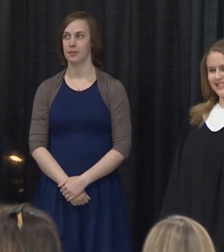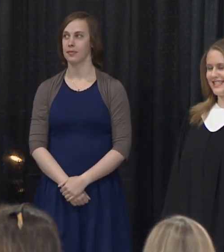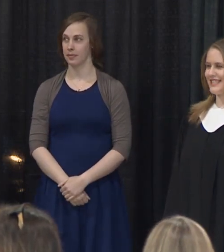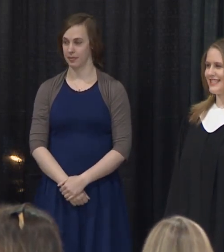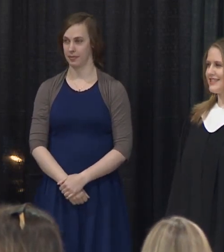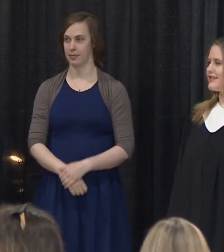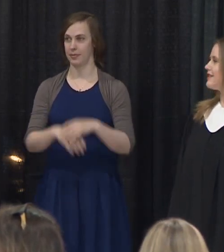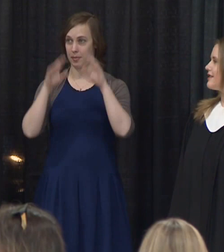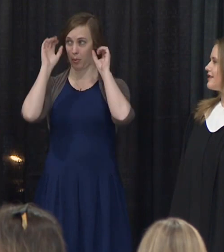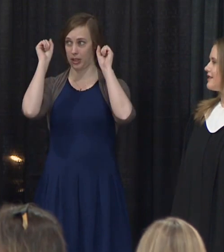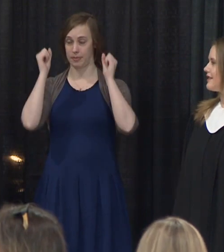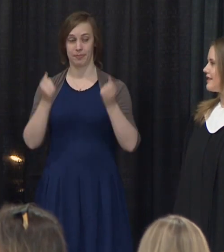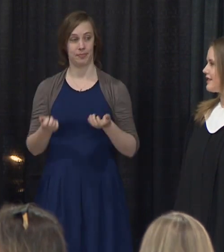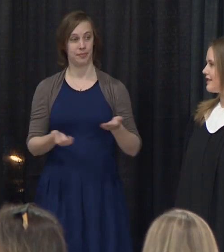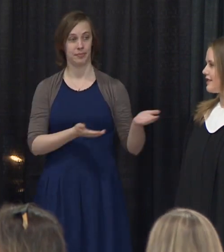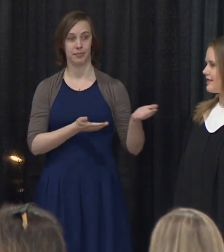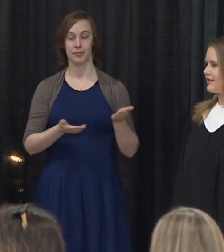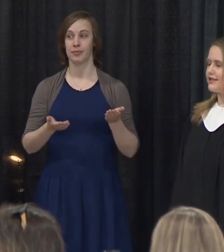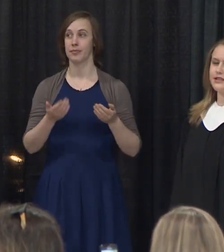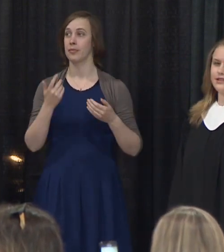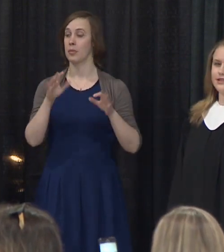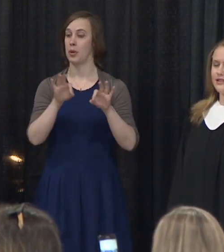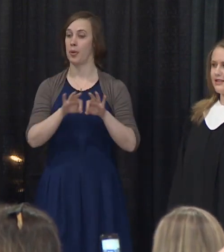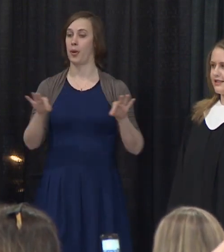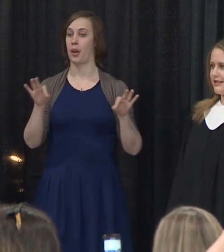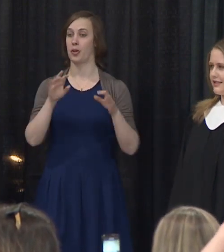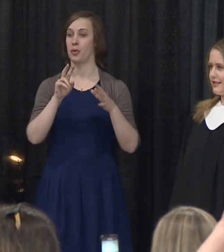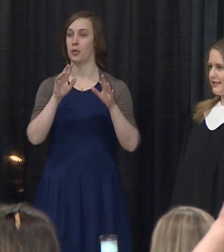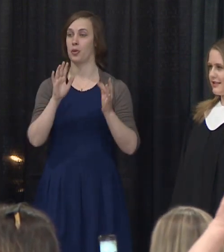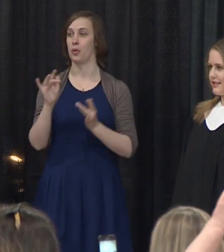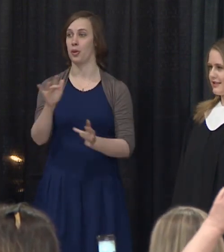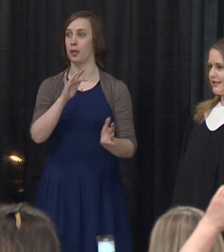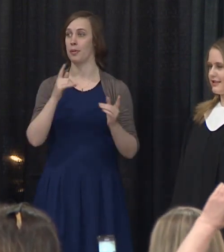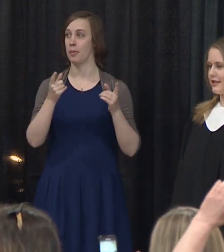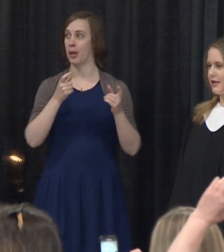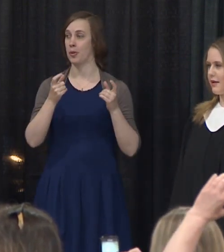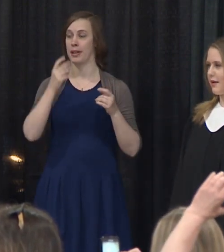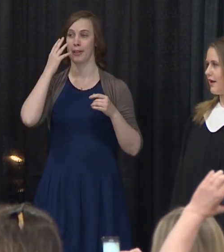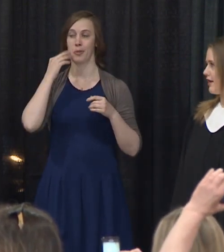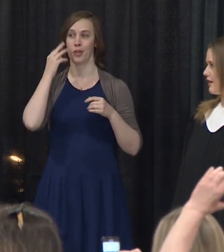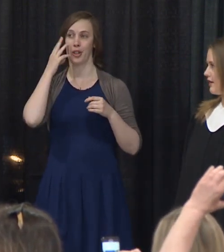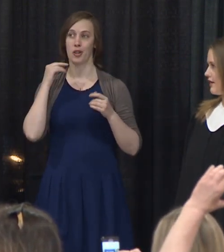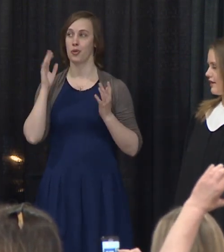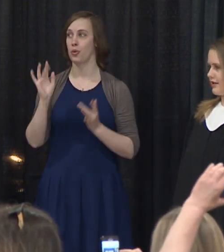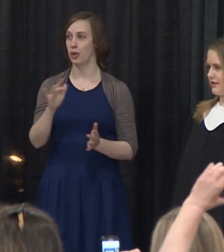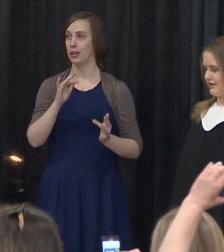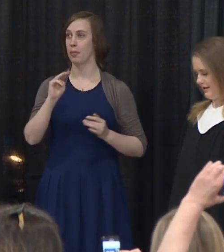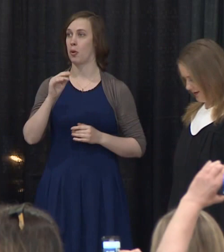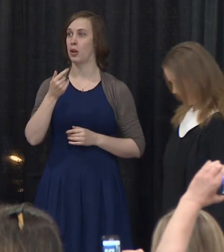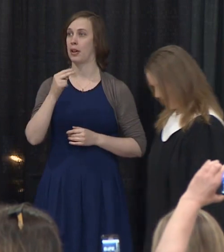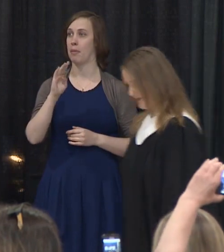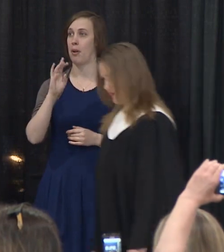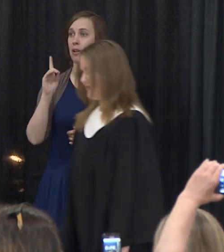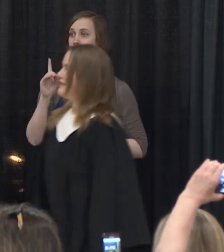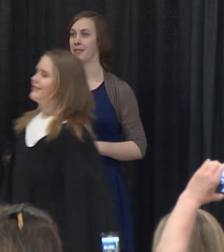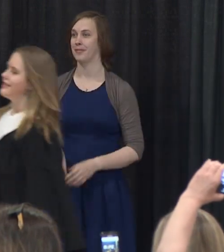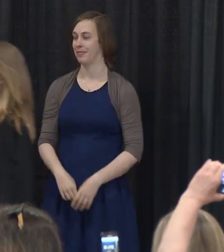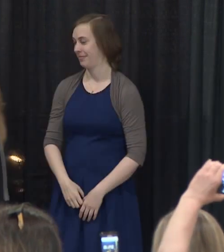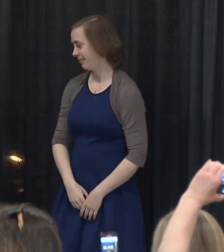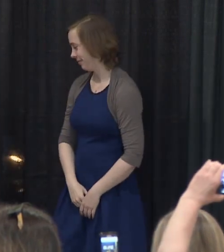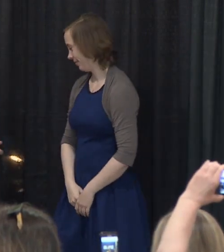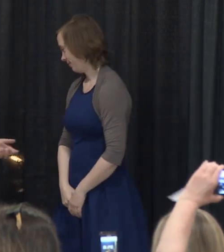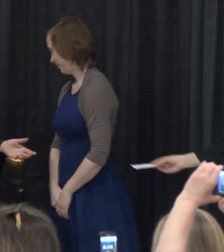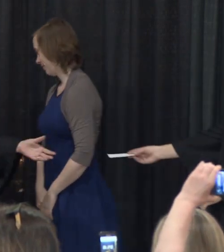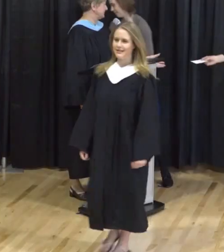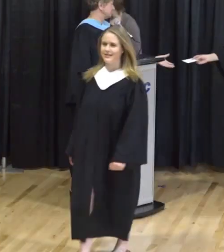Mr. President, the candidates for the Diploma in Tourism Management, Experiential Tourism, Morgan Bond.